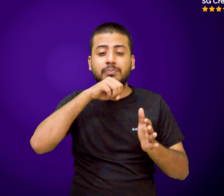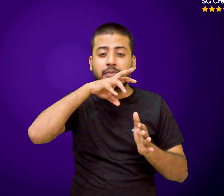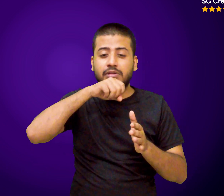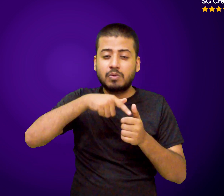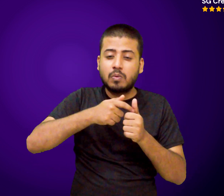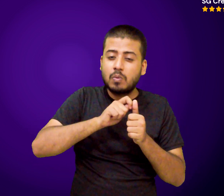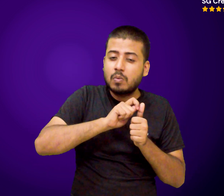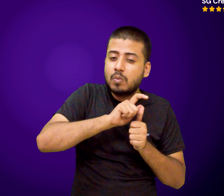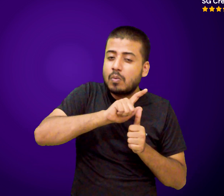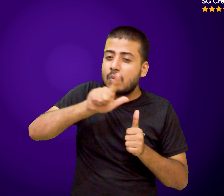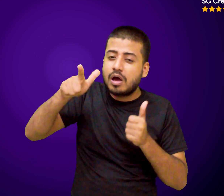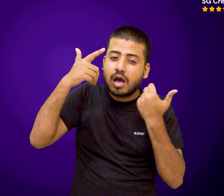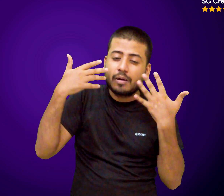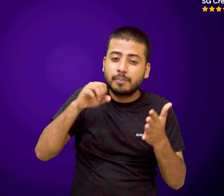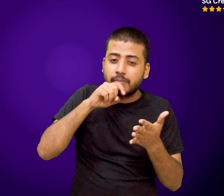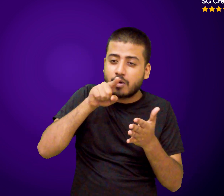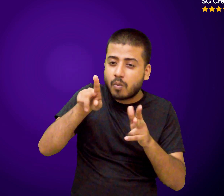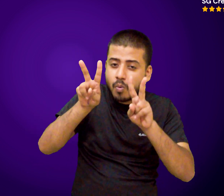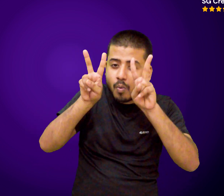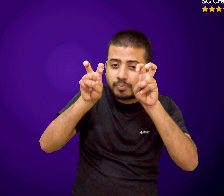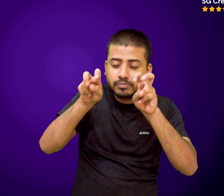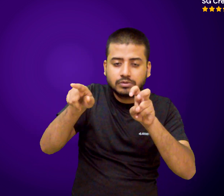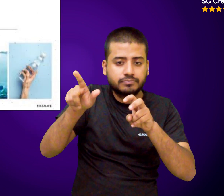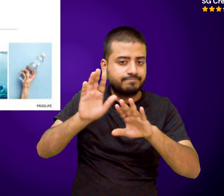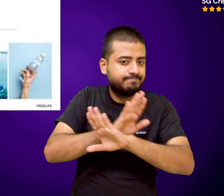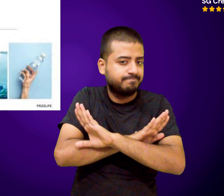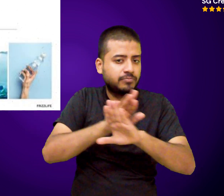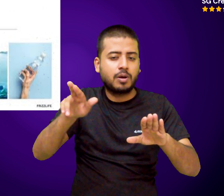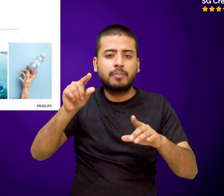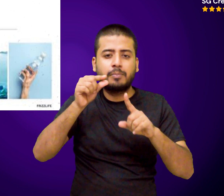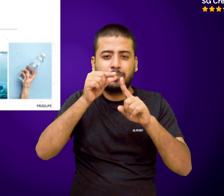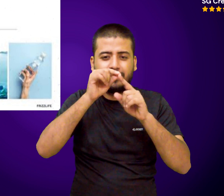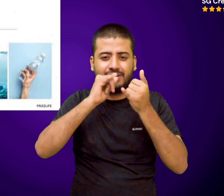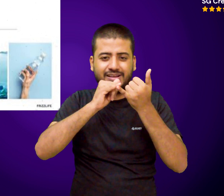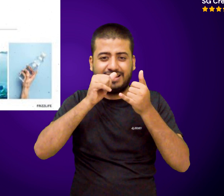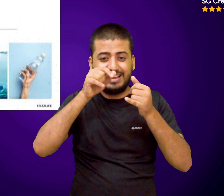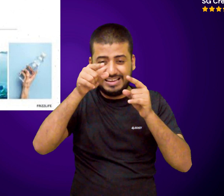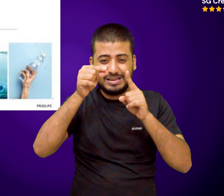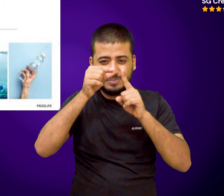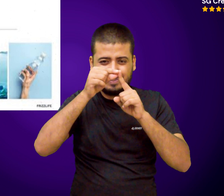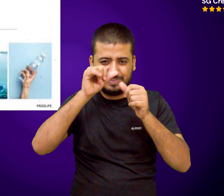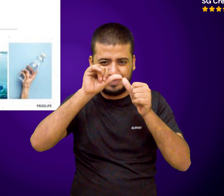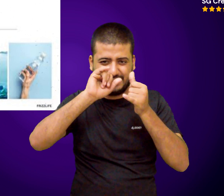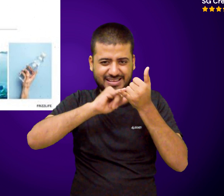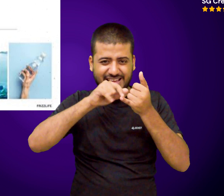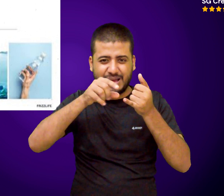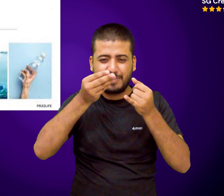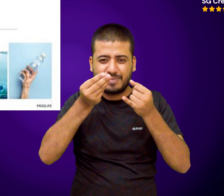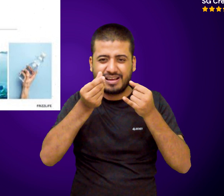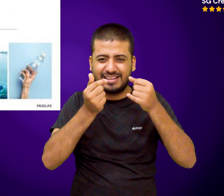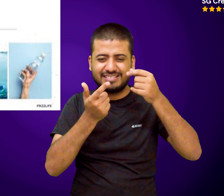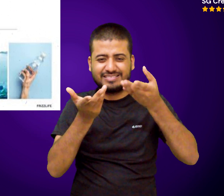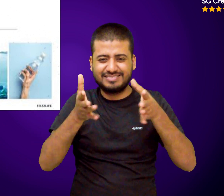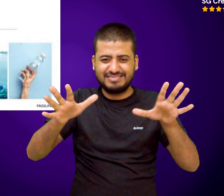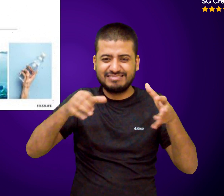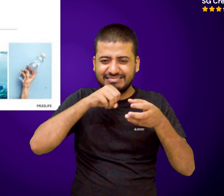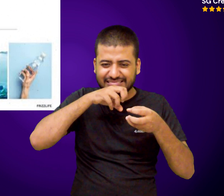Wine. Potential health benefits. Moderate consumption of certain types of wine, particularly red wine, has